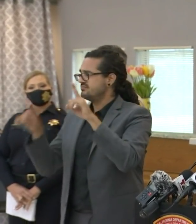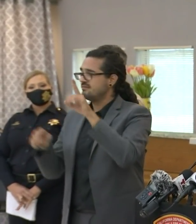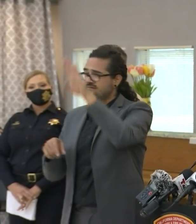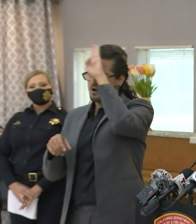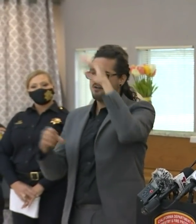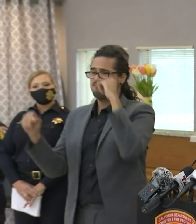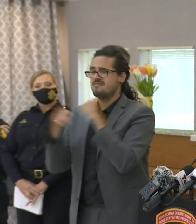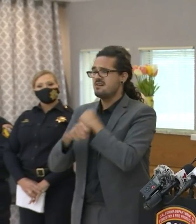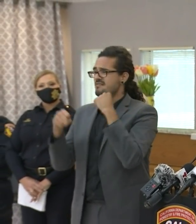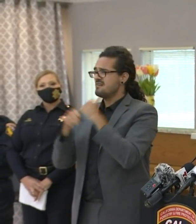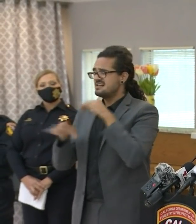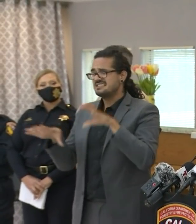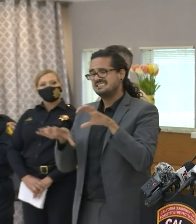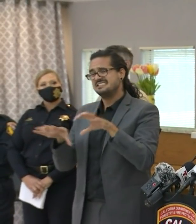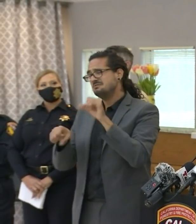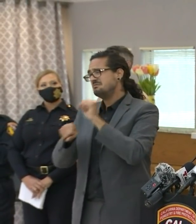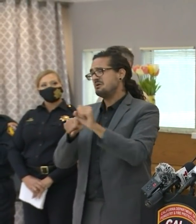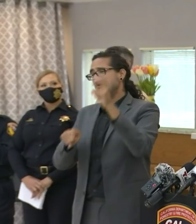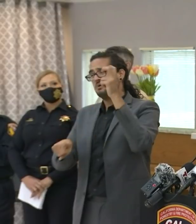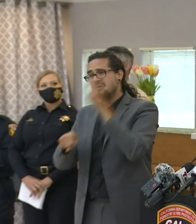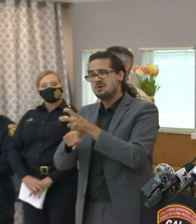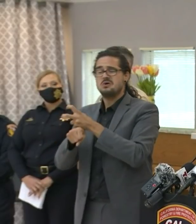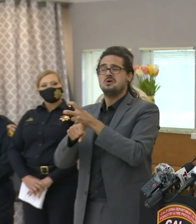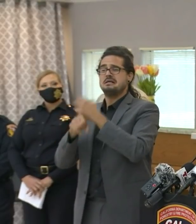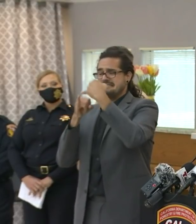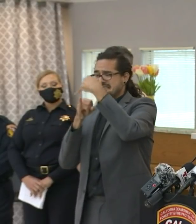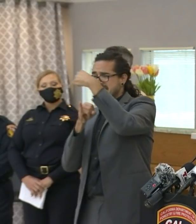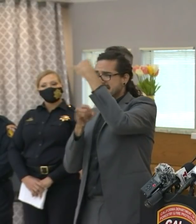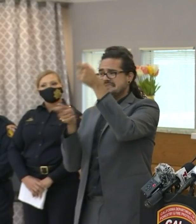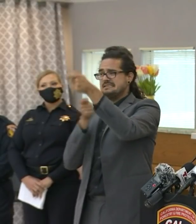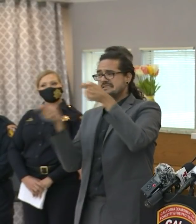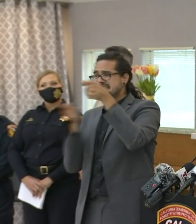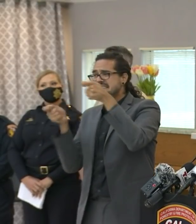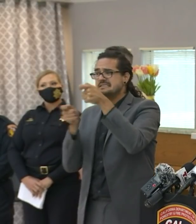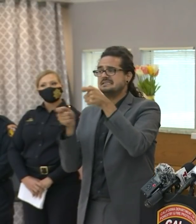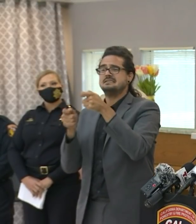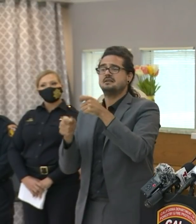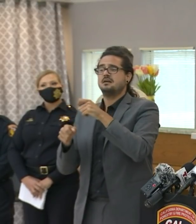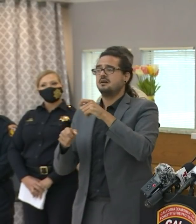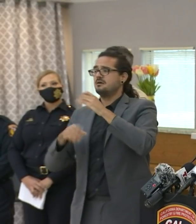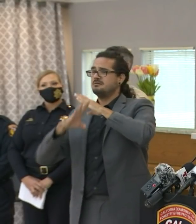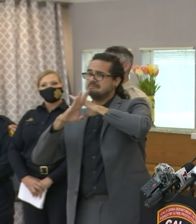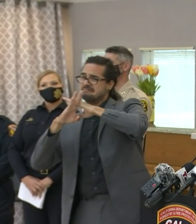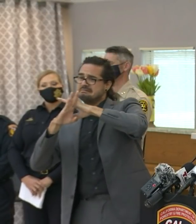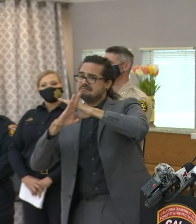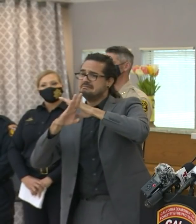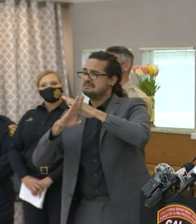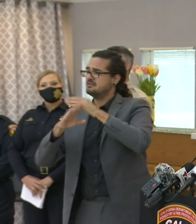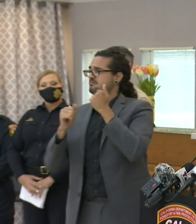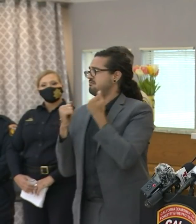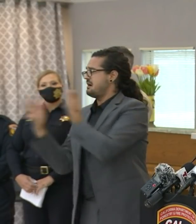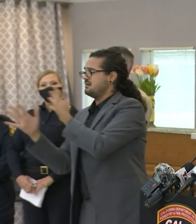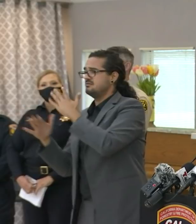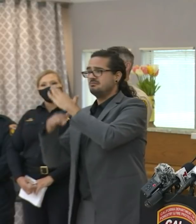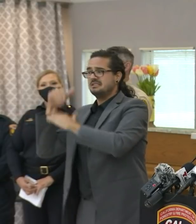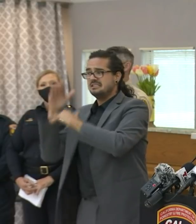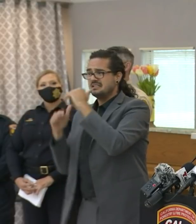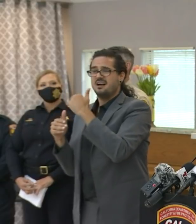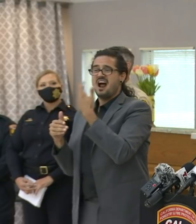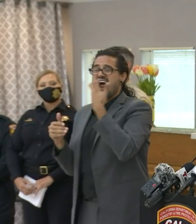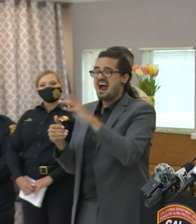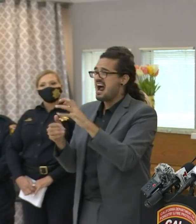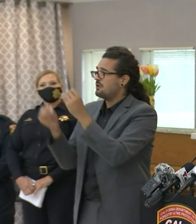hard, developing perimeter control, going in behind the structures and trying to extinguish all the hot spots and create containment